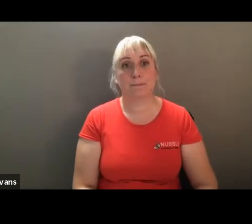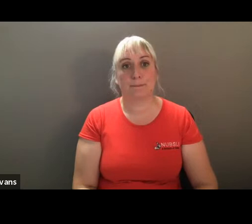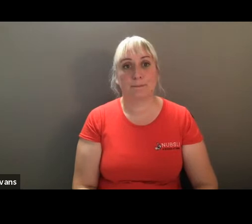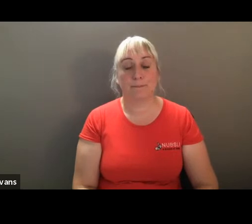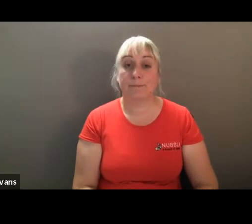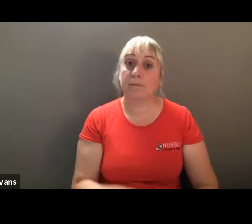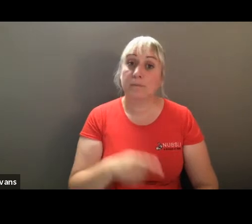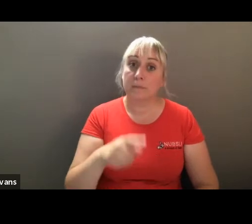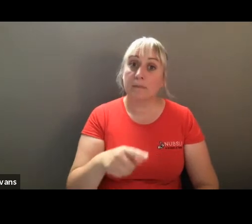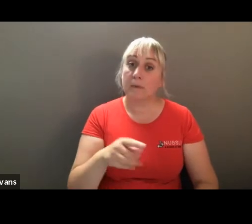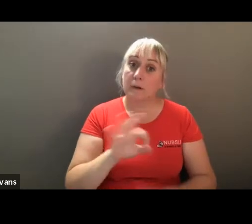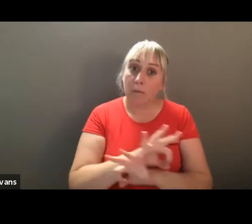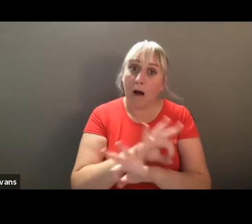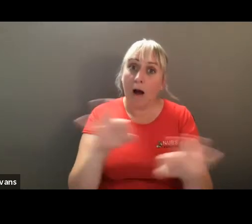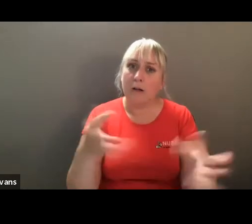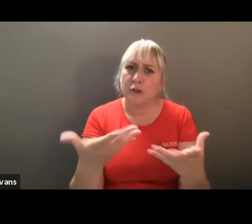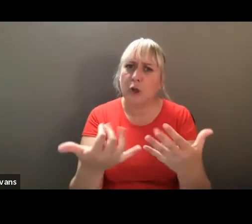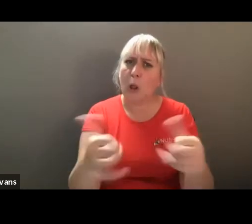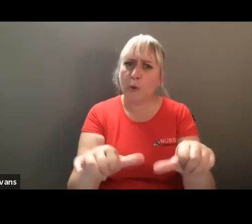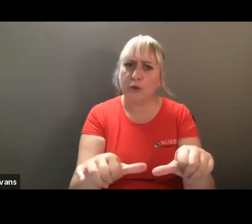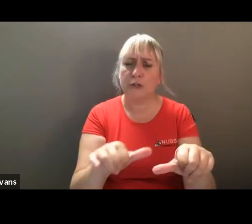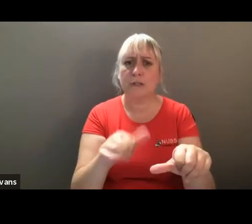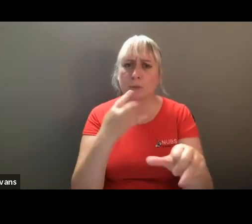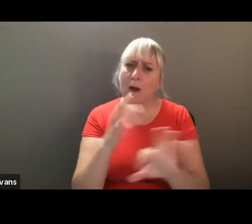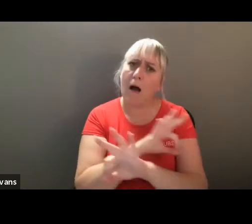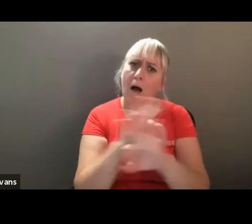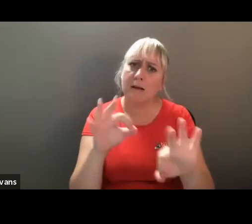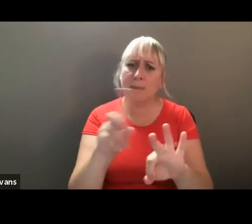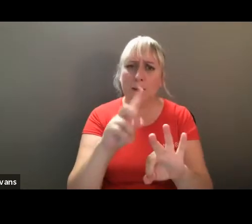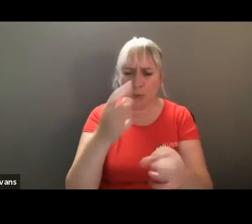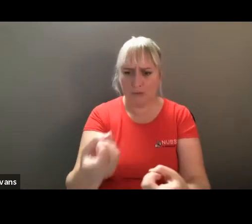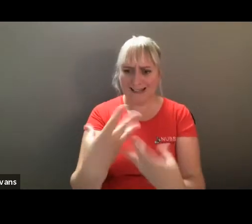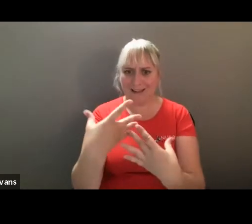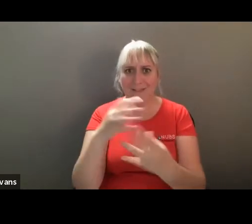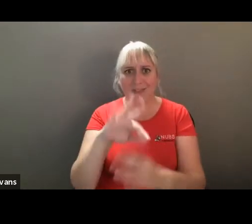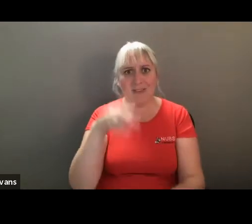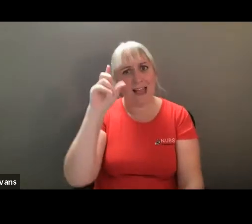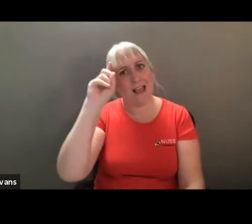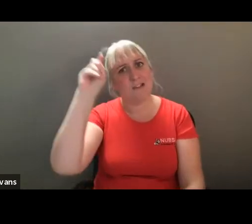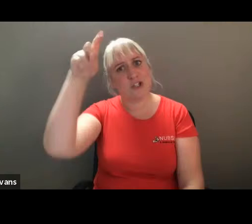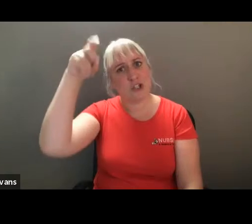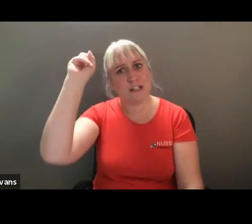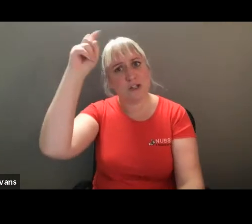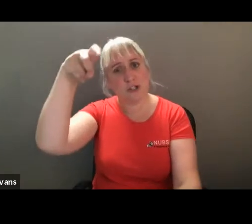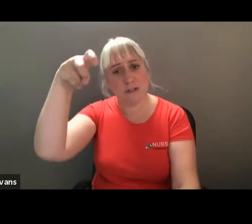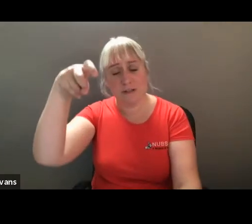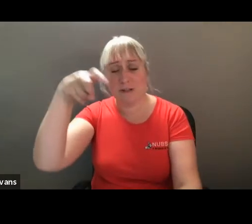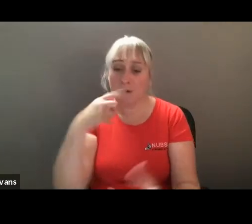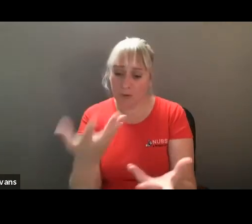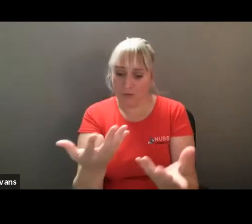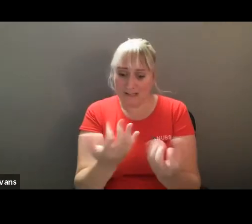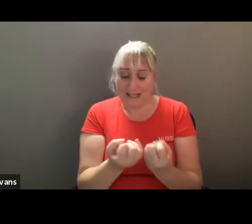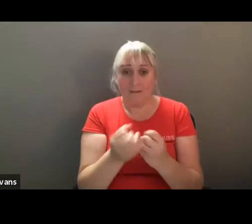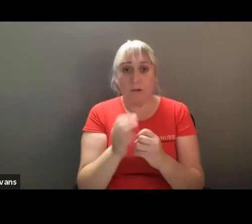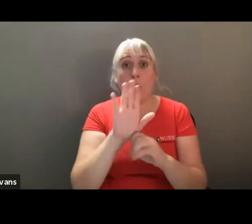That call for solutions asked people to make suggestions for a better welfare benefit system. There were over 1,000 responses. We